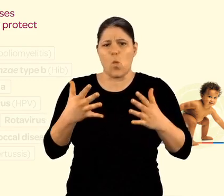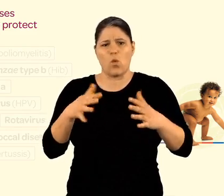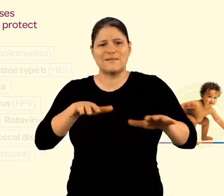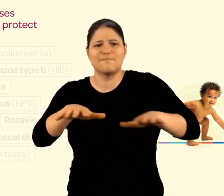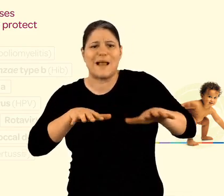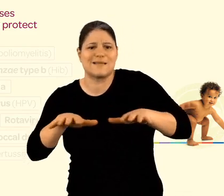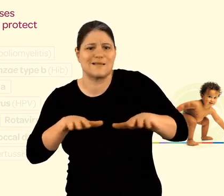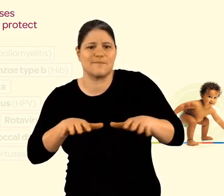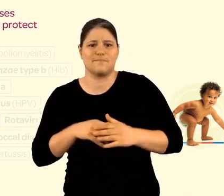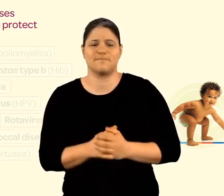swallow.